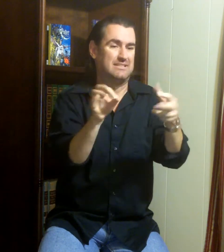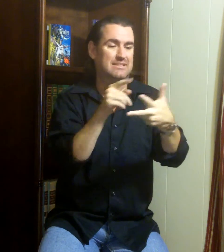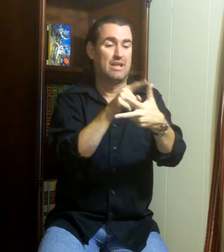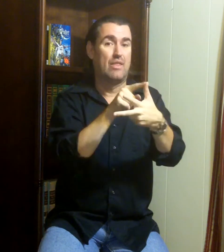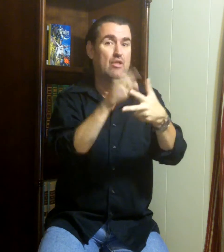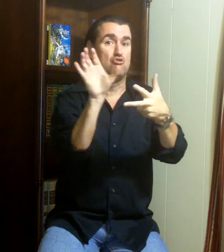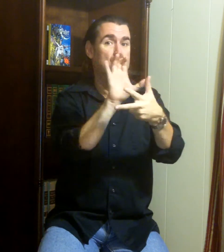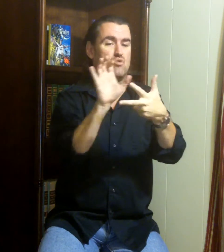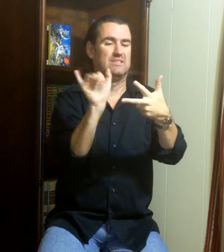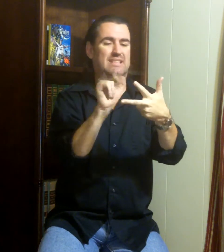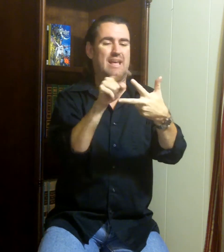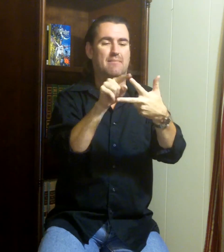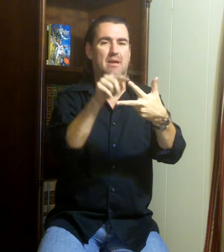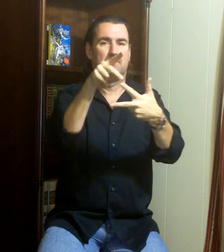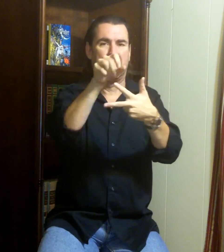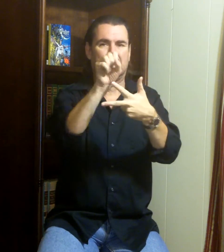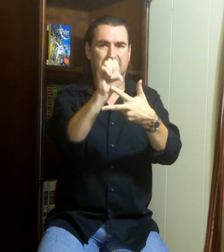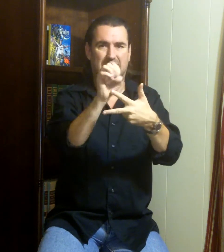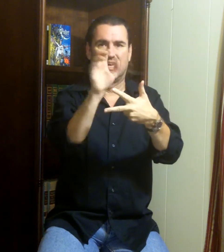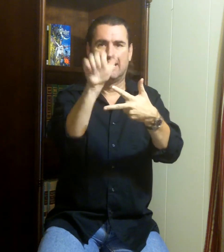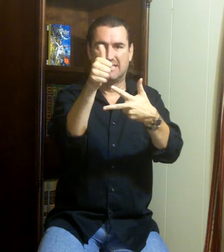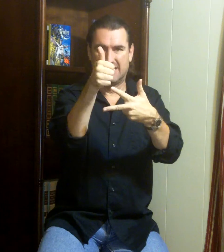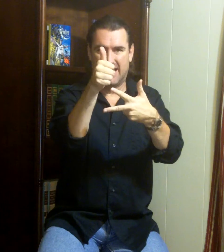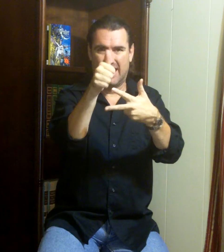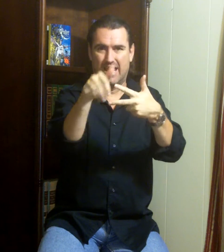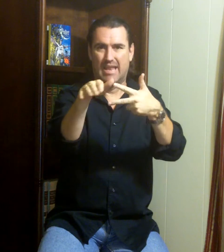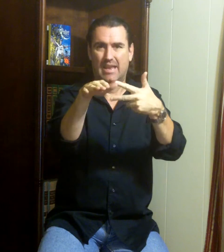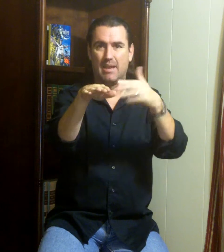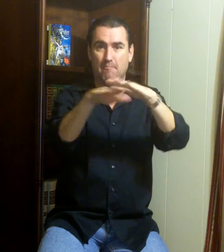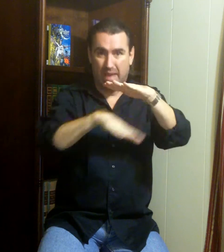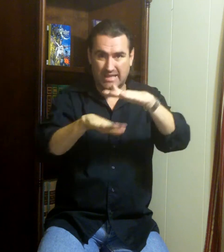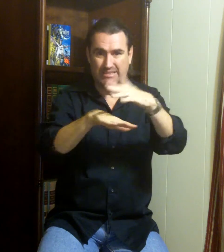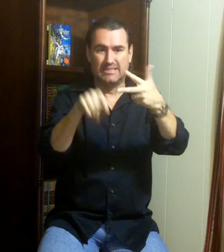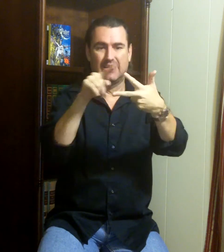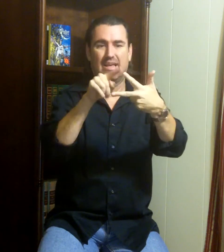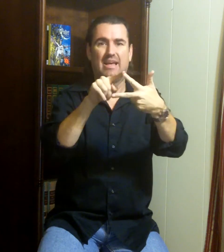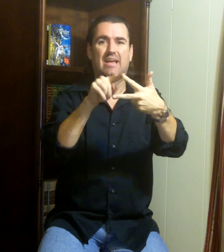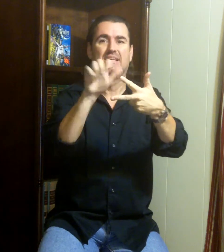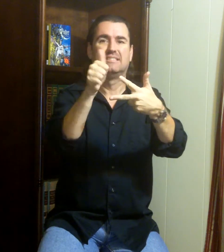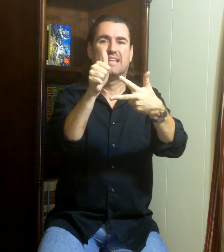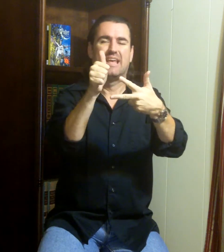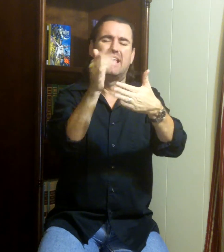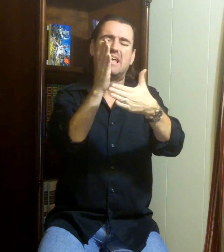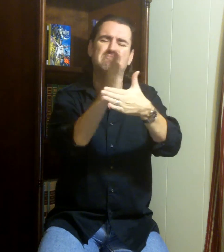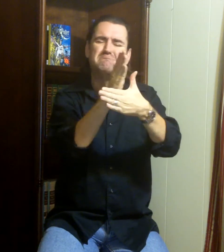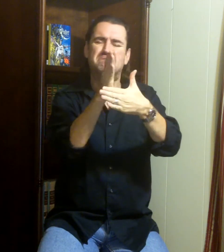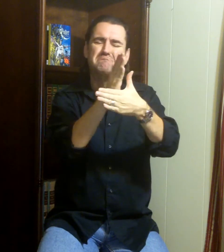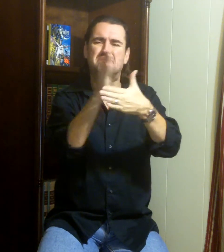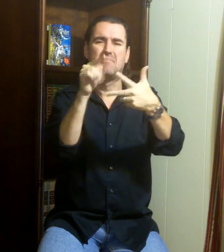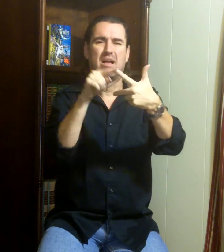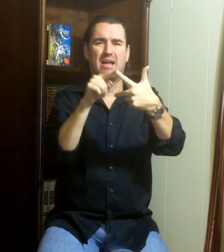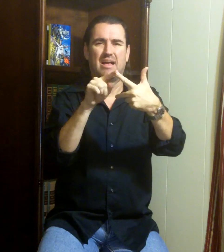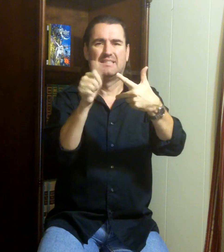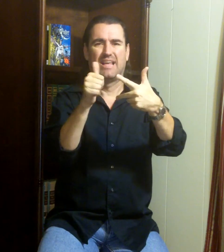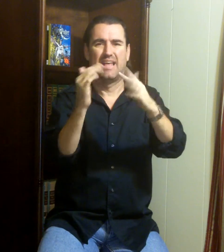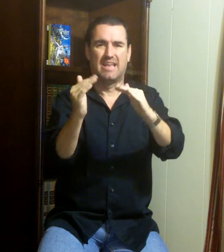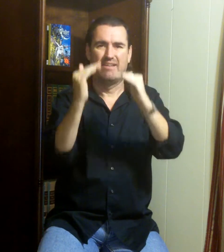thing again in PSE, 10 basic, 10 intermediate, and 10 advanced PSE. And then they'll repeat